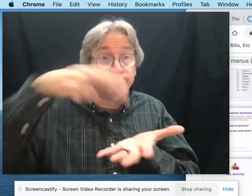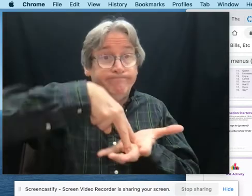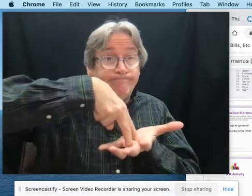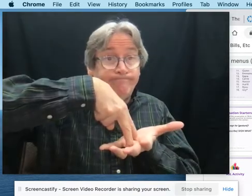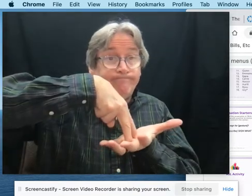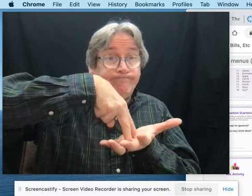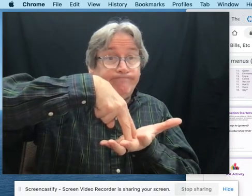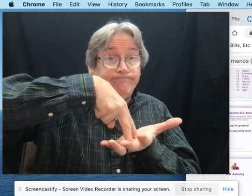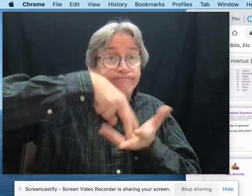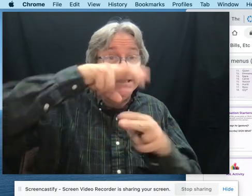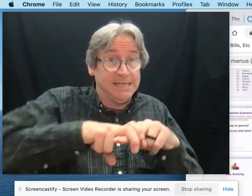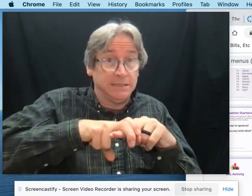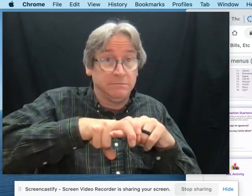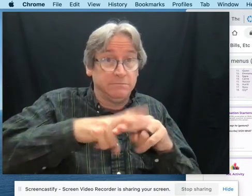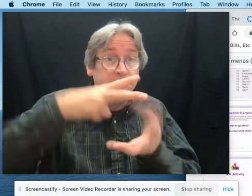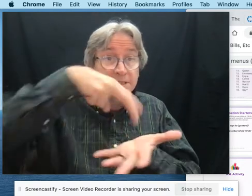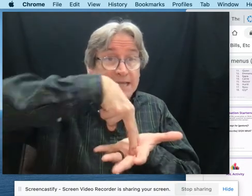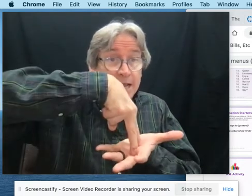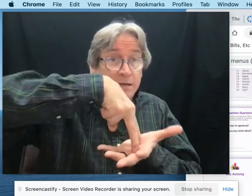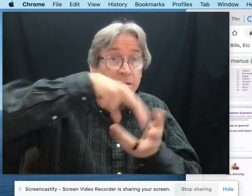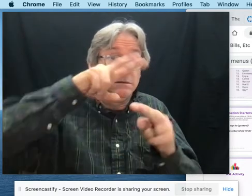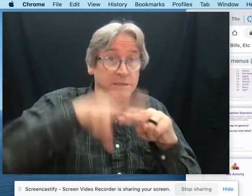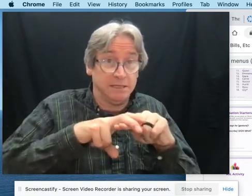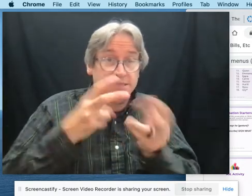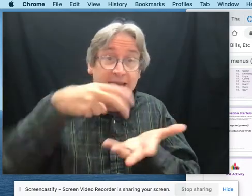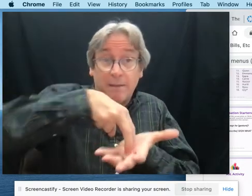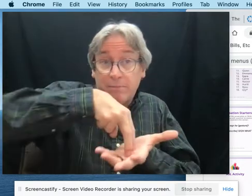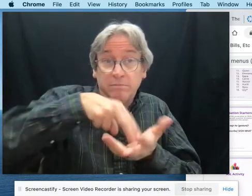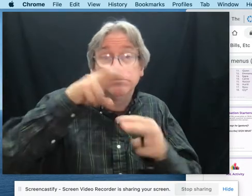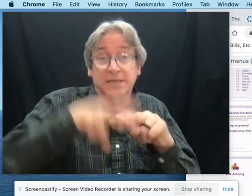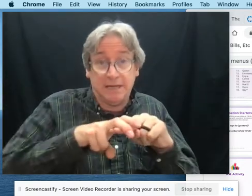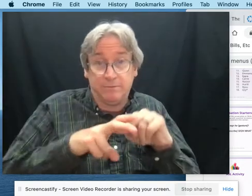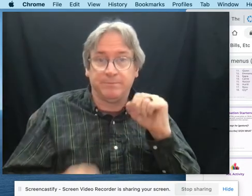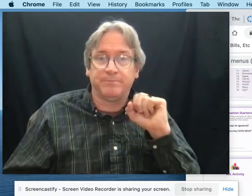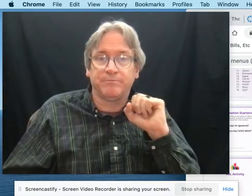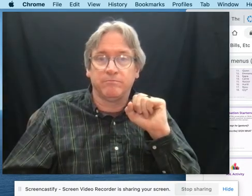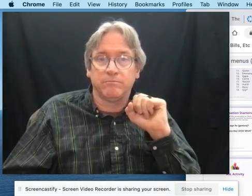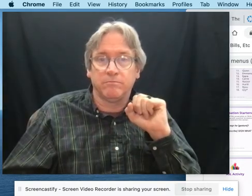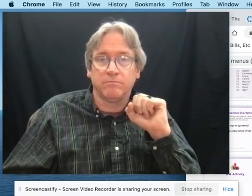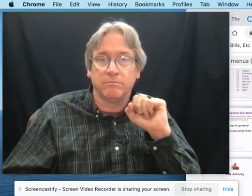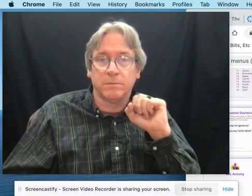Stand. Sit. Stand. Sit. Stand up. Sit down.